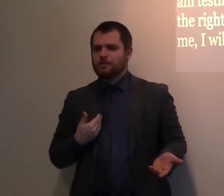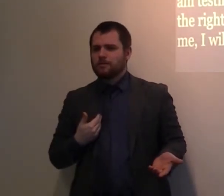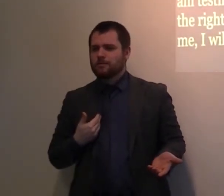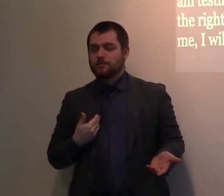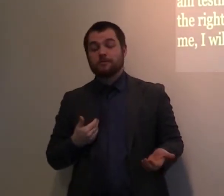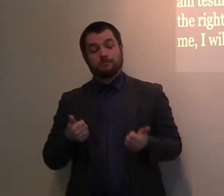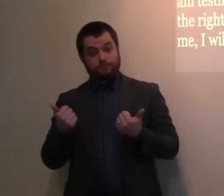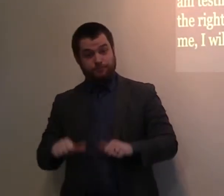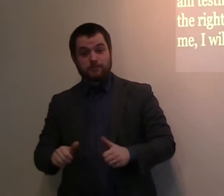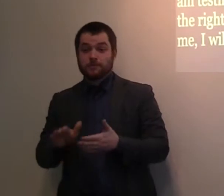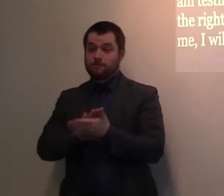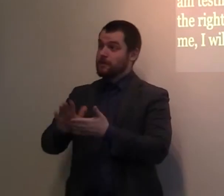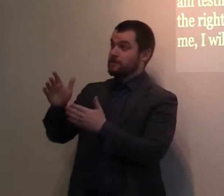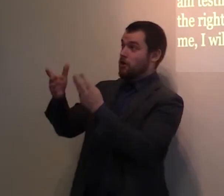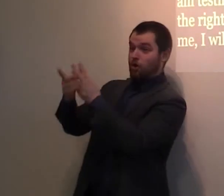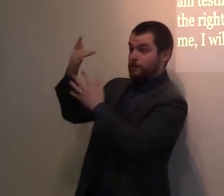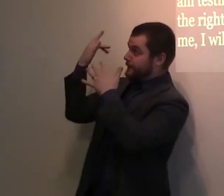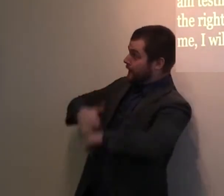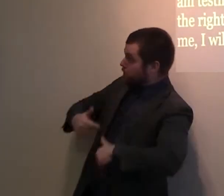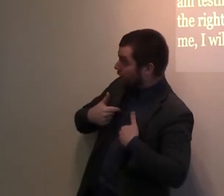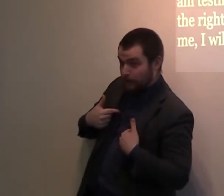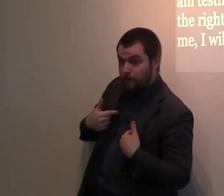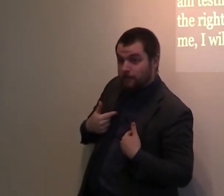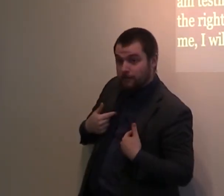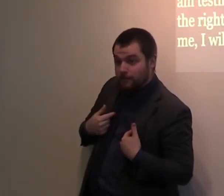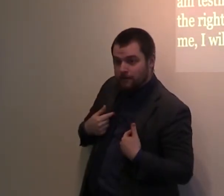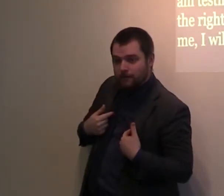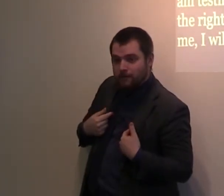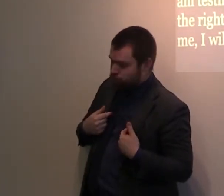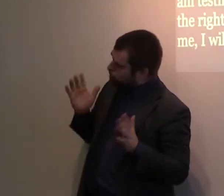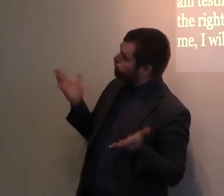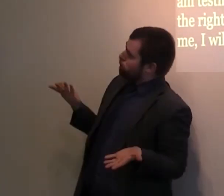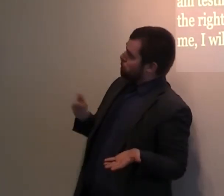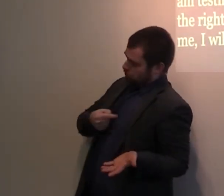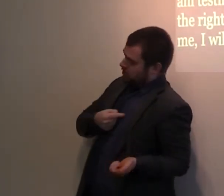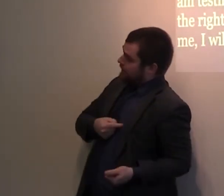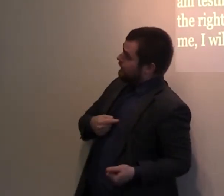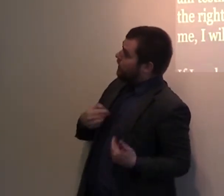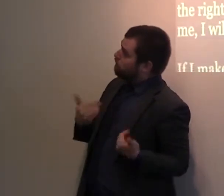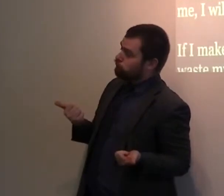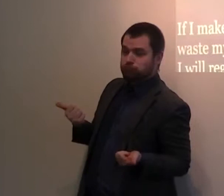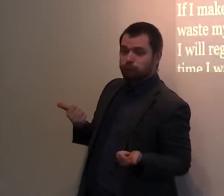Then, when God tests me, I will be sincere.